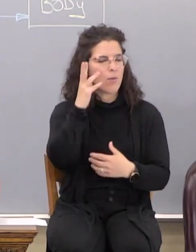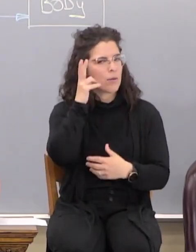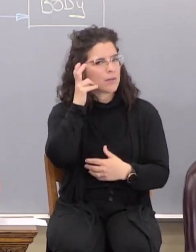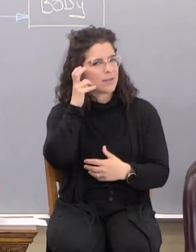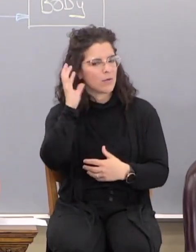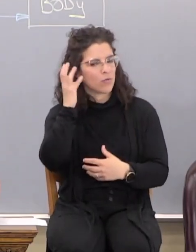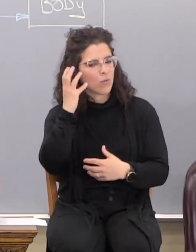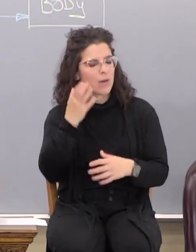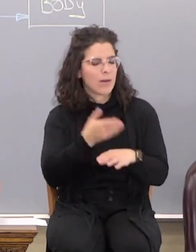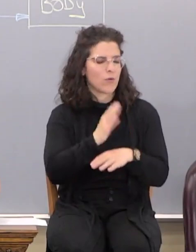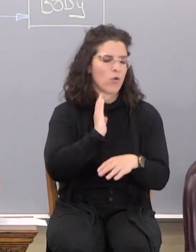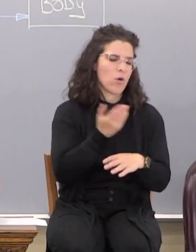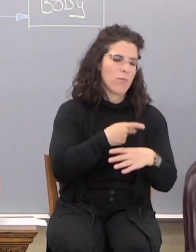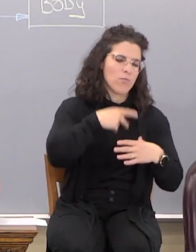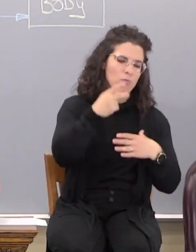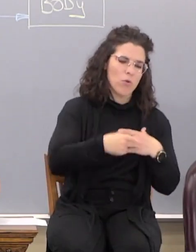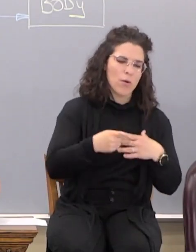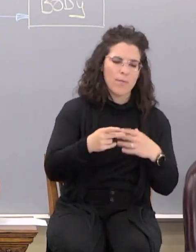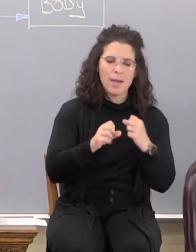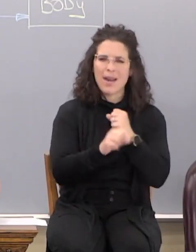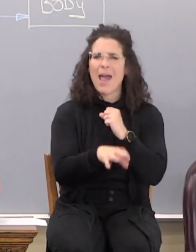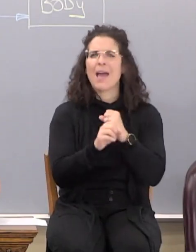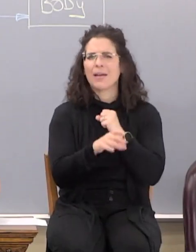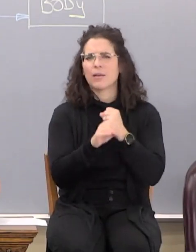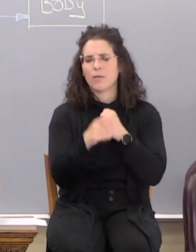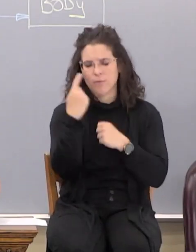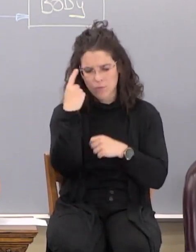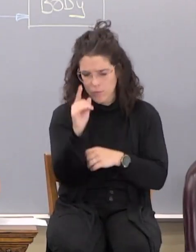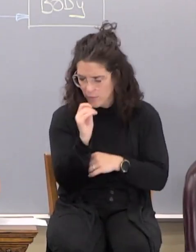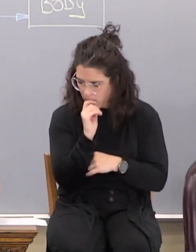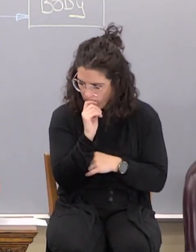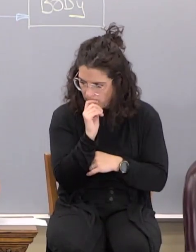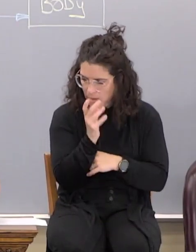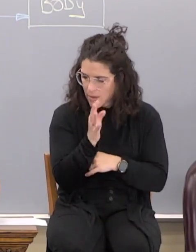after our program came on, there came on an ad for a